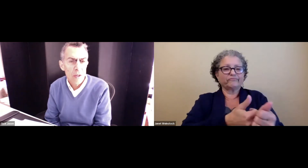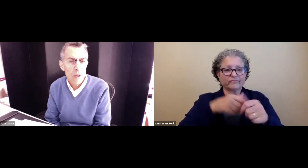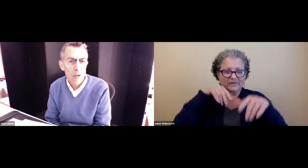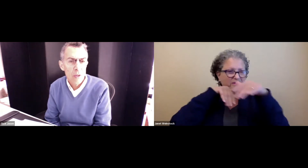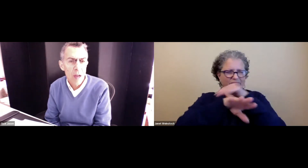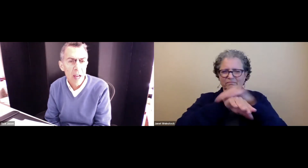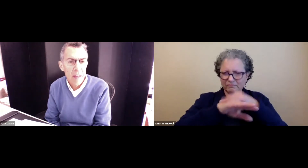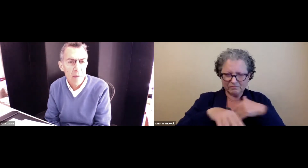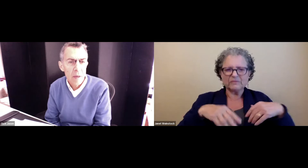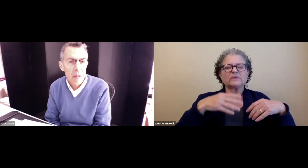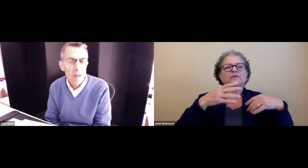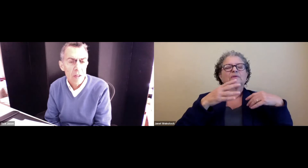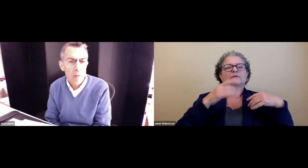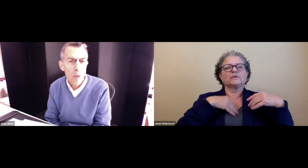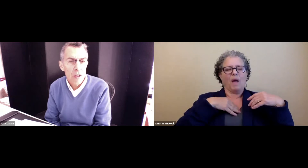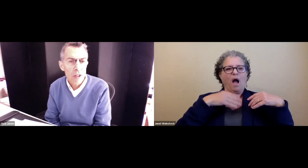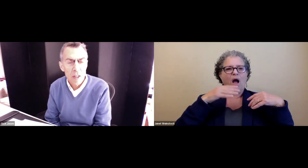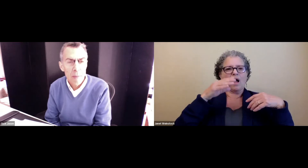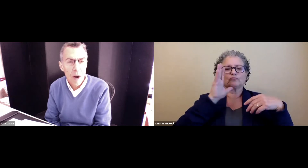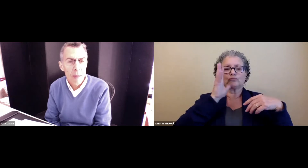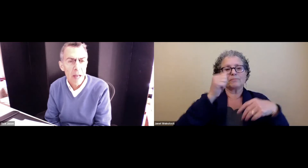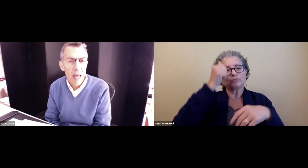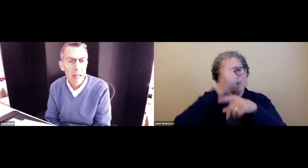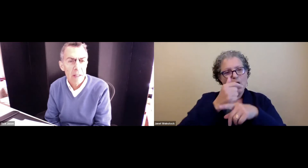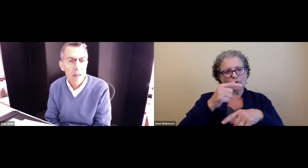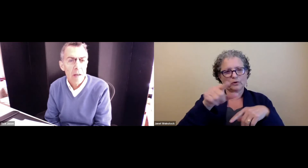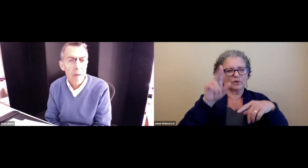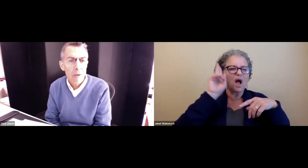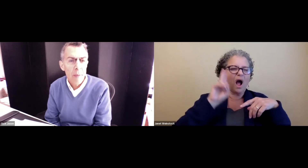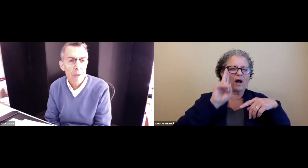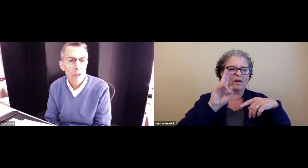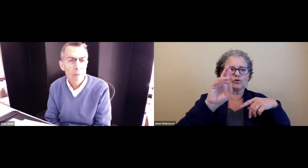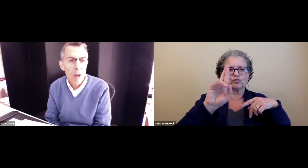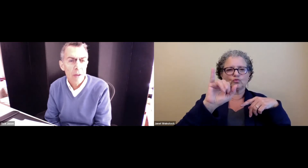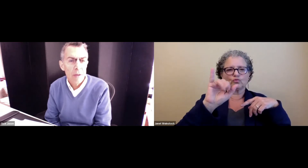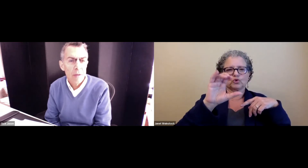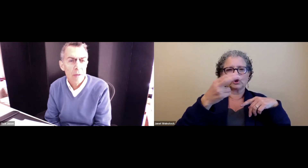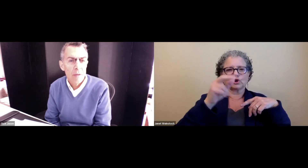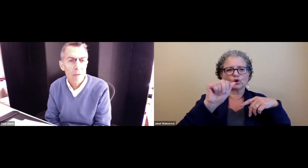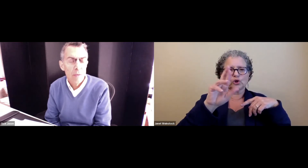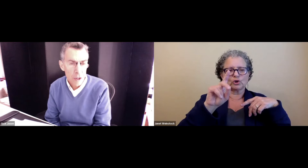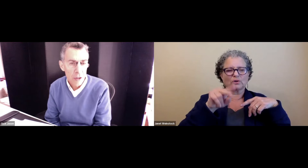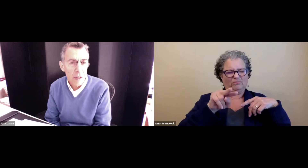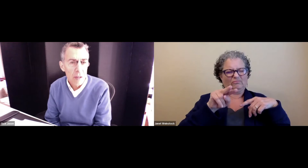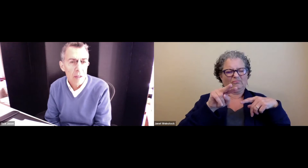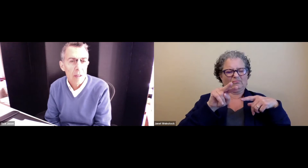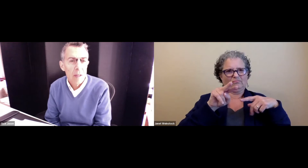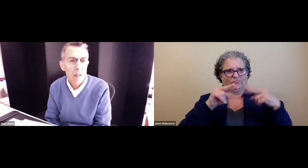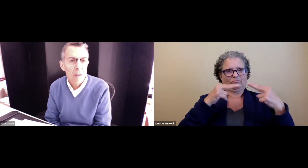soldiers behind them, just barged into the apartment. And my grandmother's brother, Richard, saw